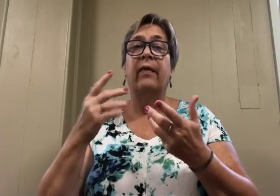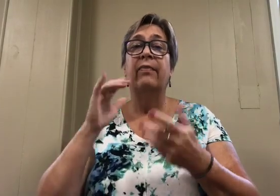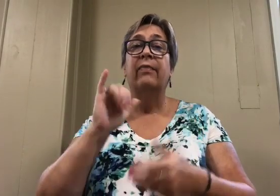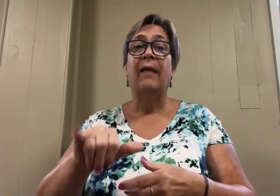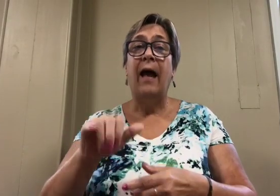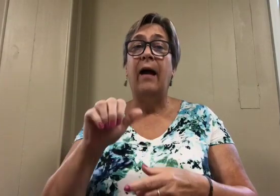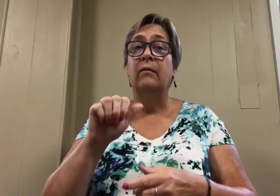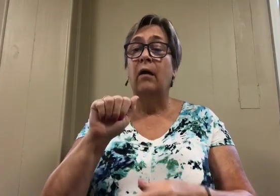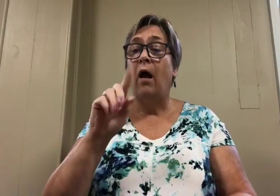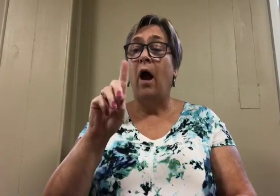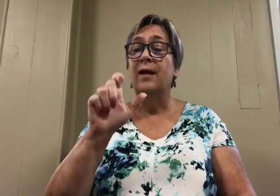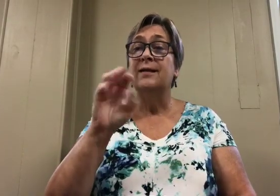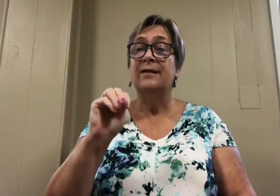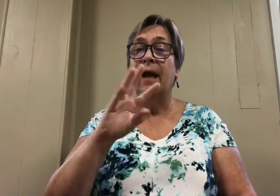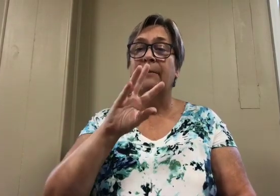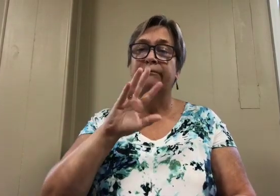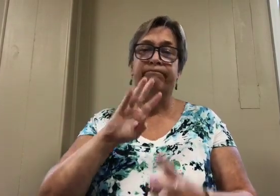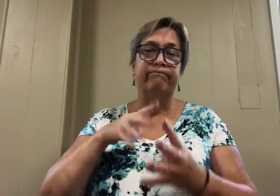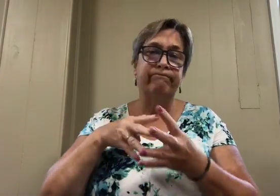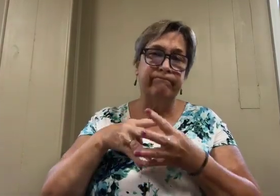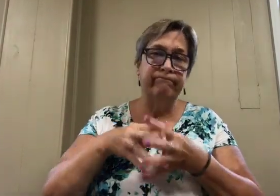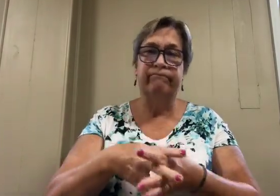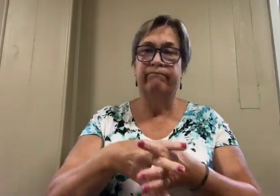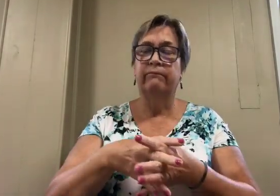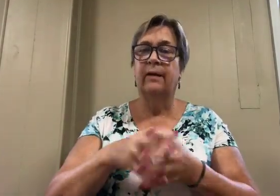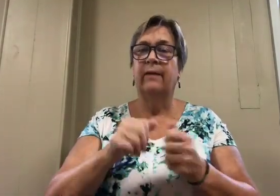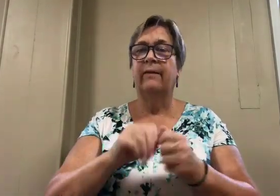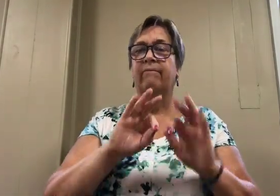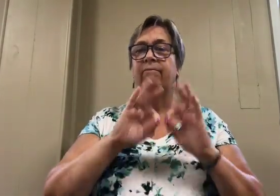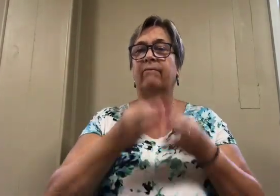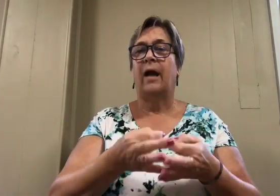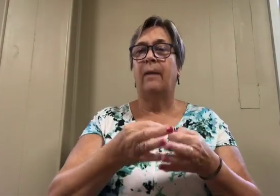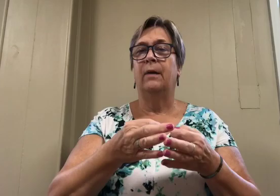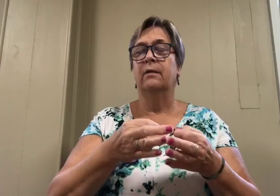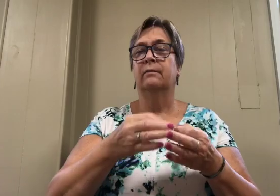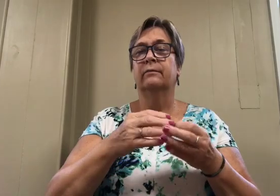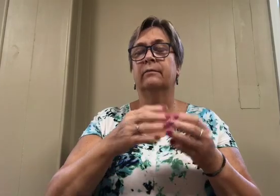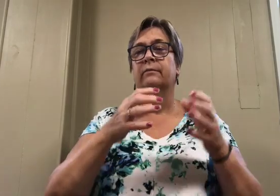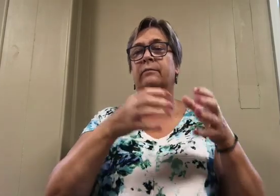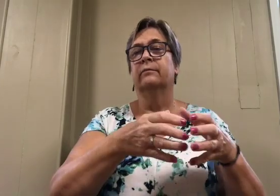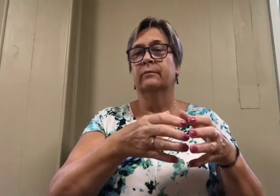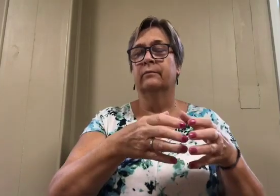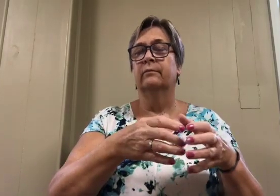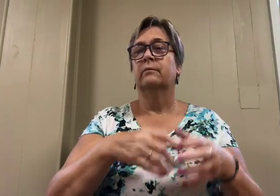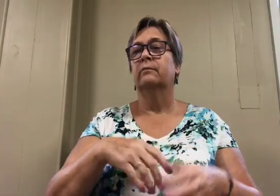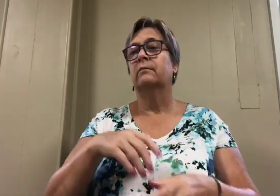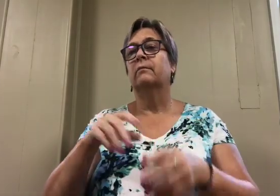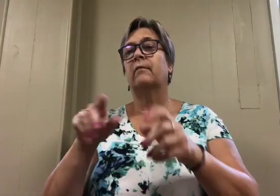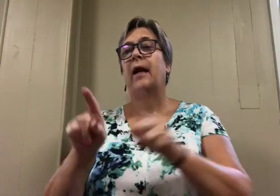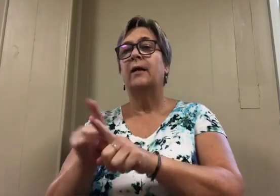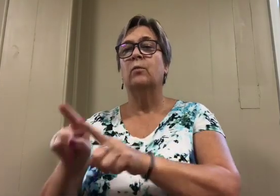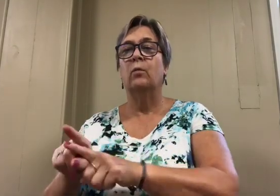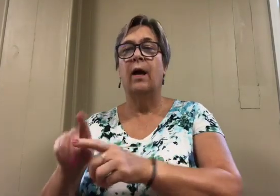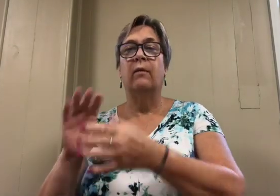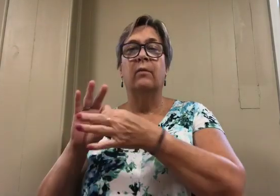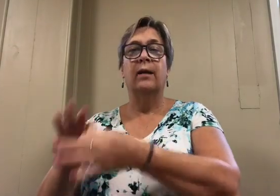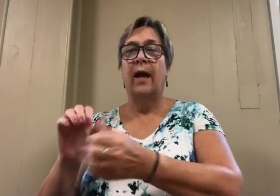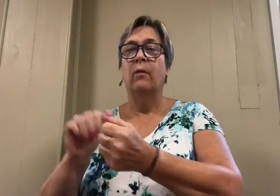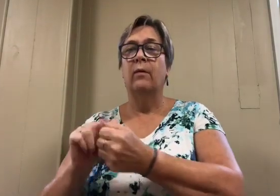where that family doesn't know sign language are entrenched in this experience, this lived experience of